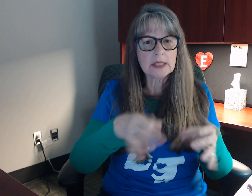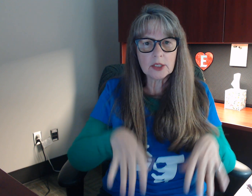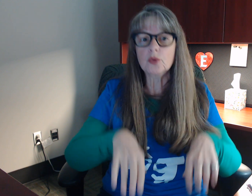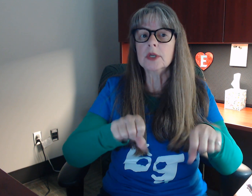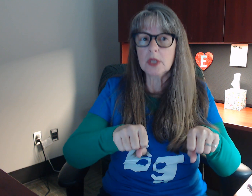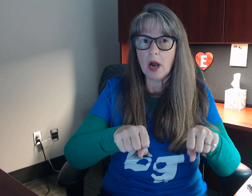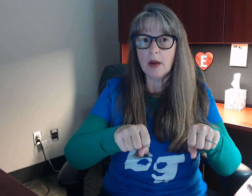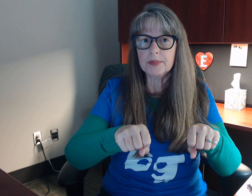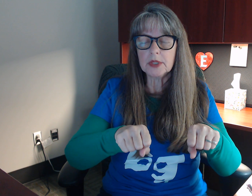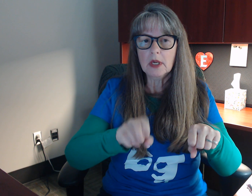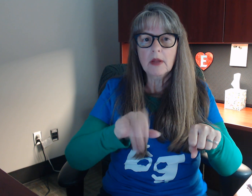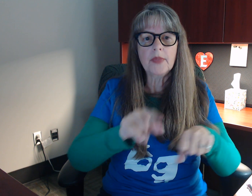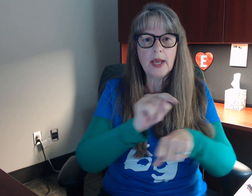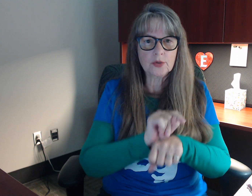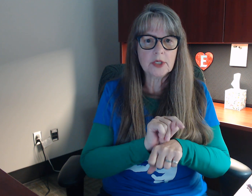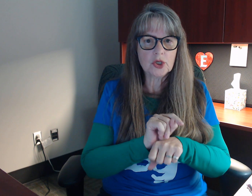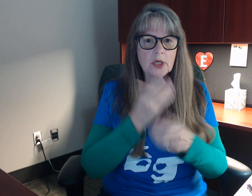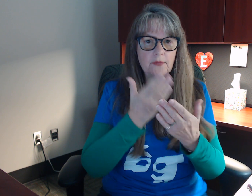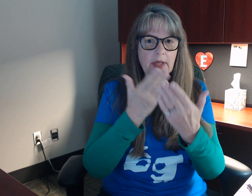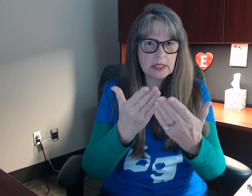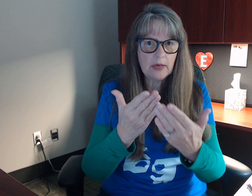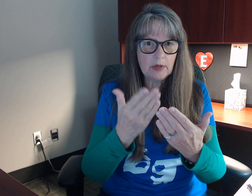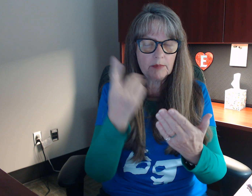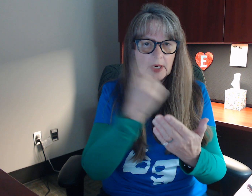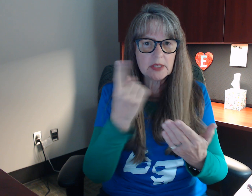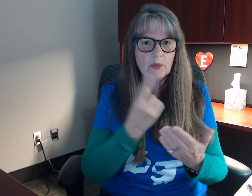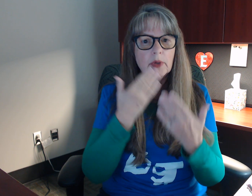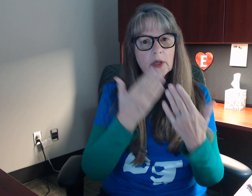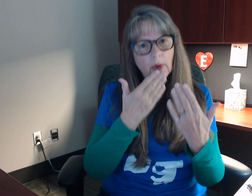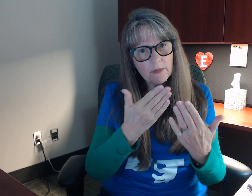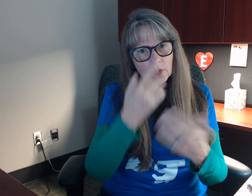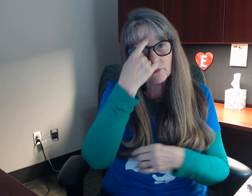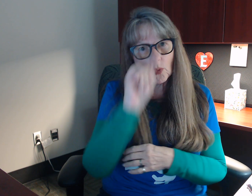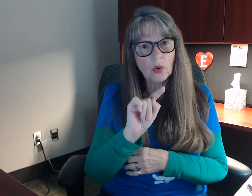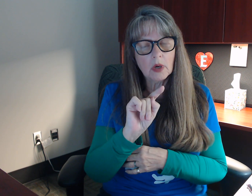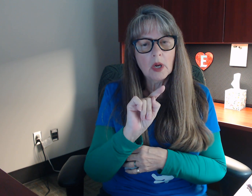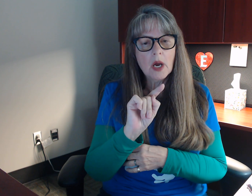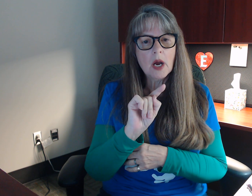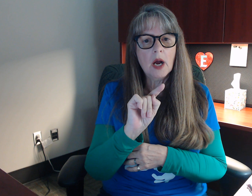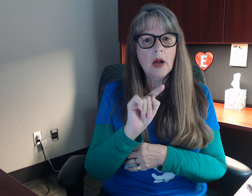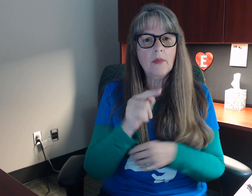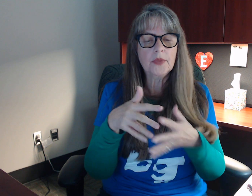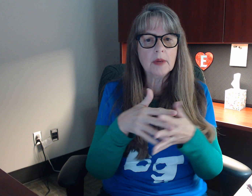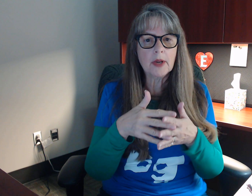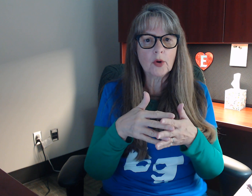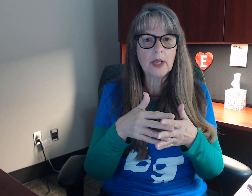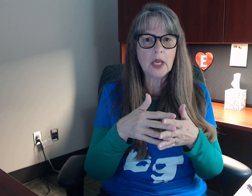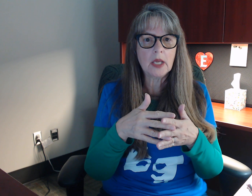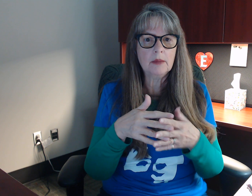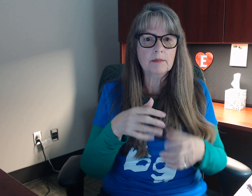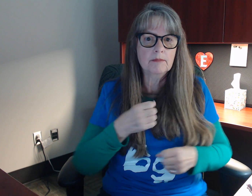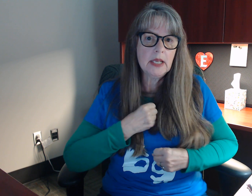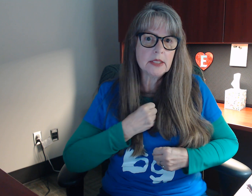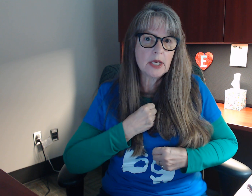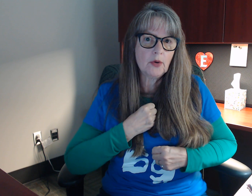to adopt that tradition of Thanksgiving because they were really grateful for the American military